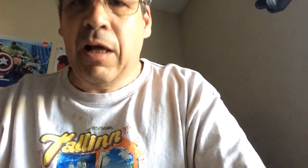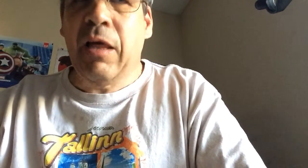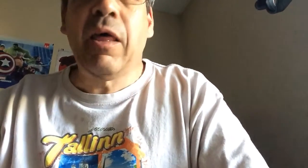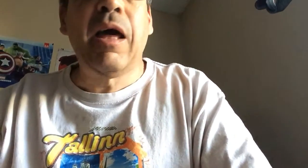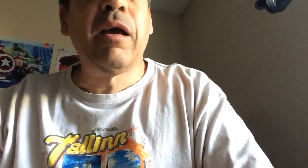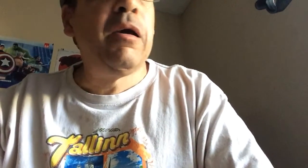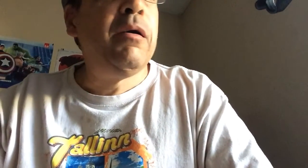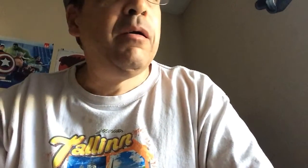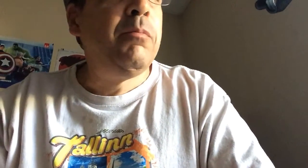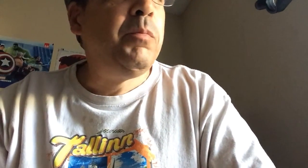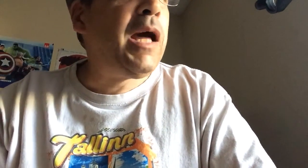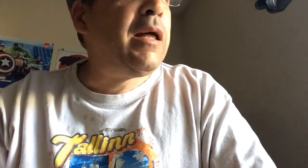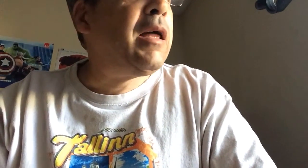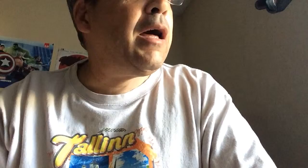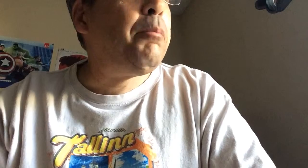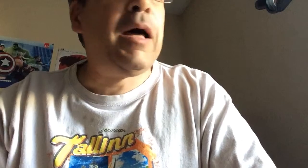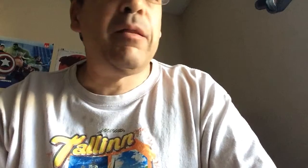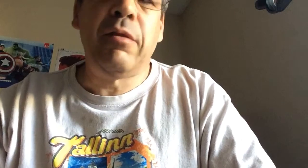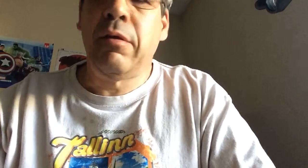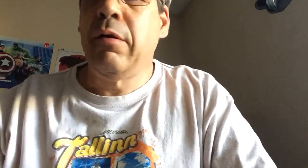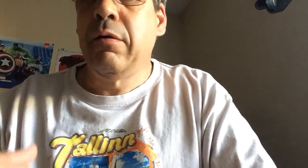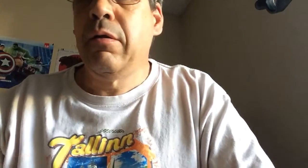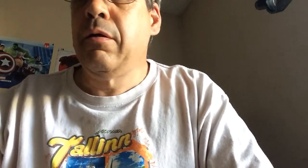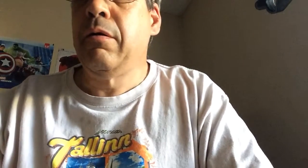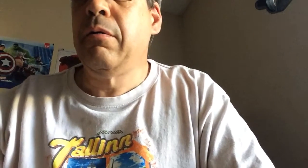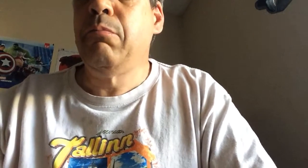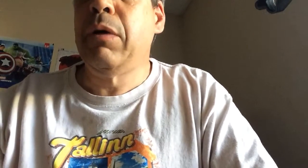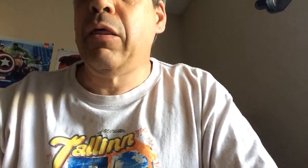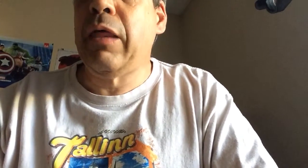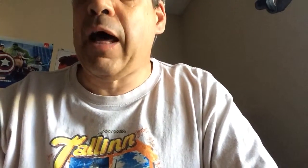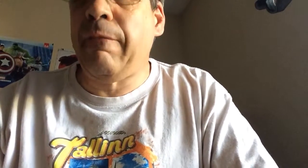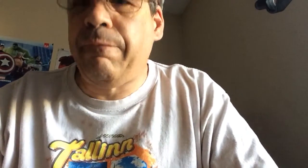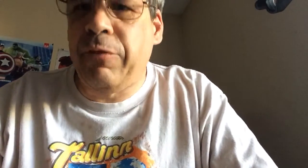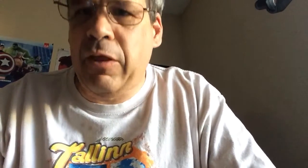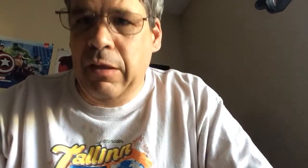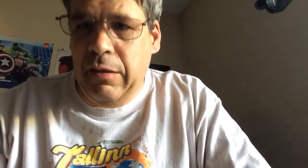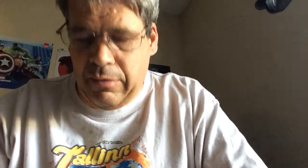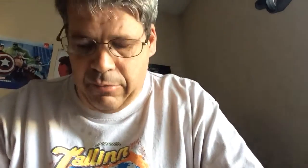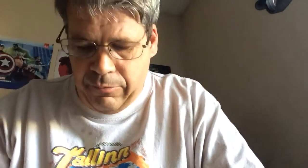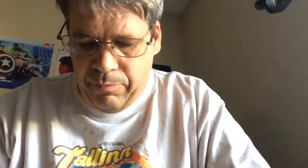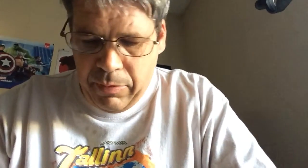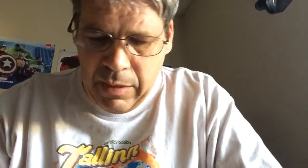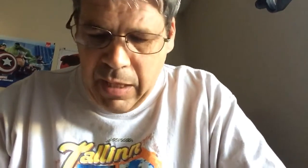I like talk about my lap. Okay?